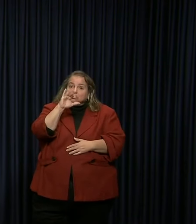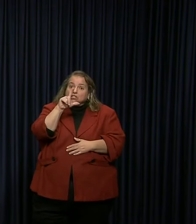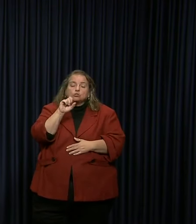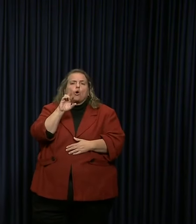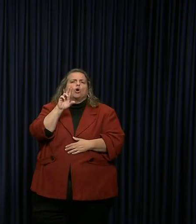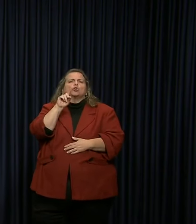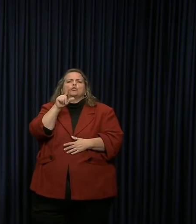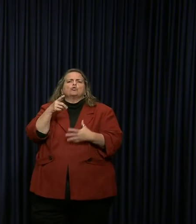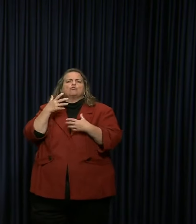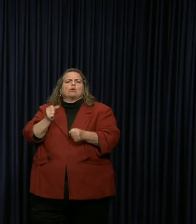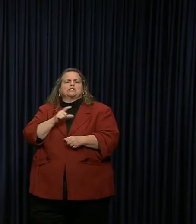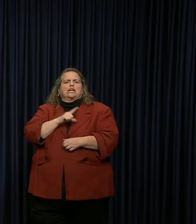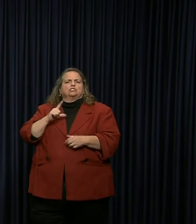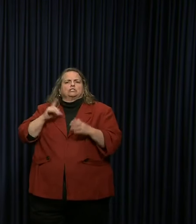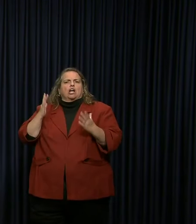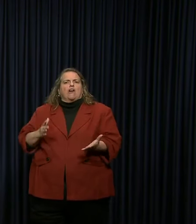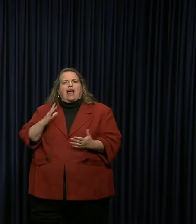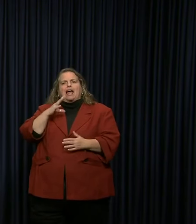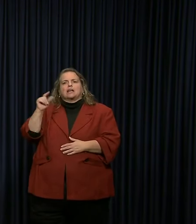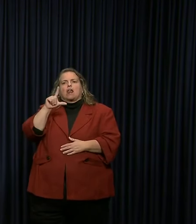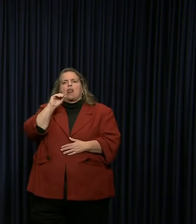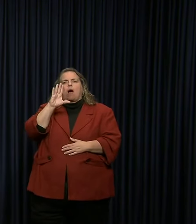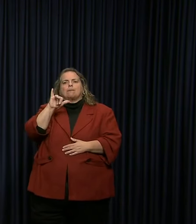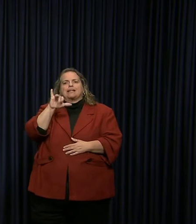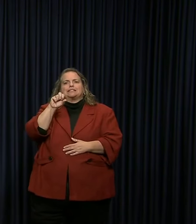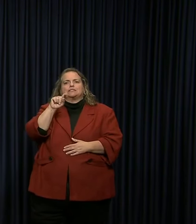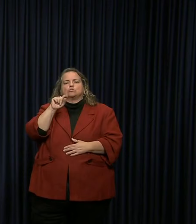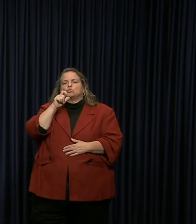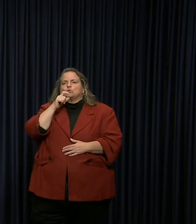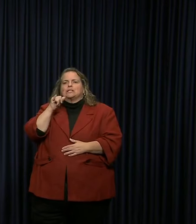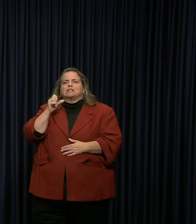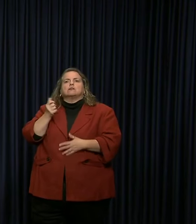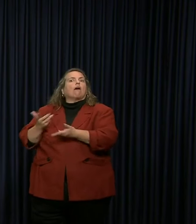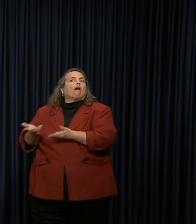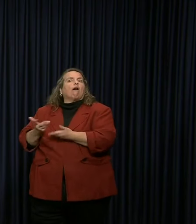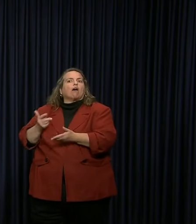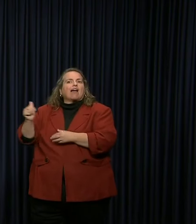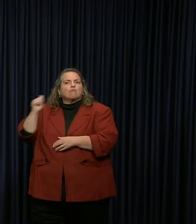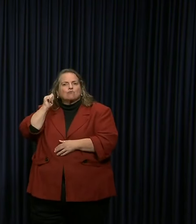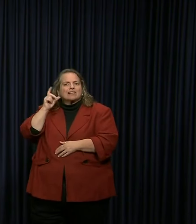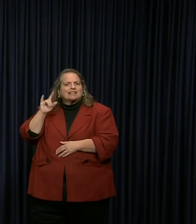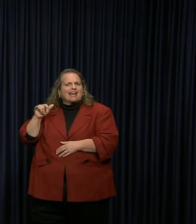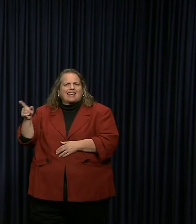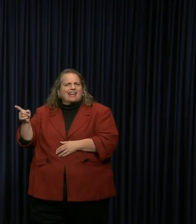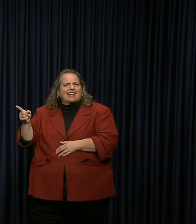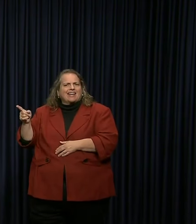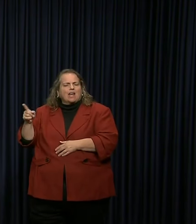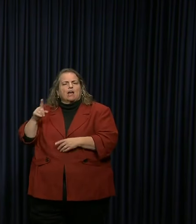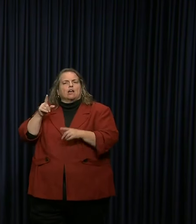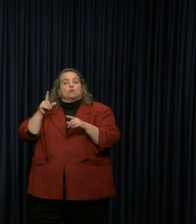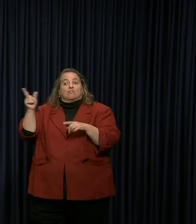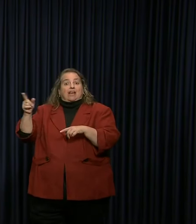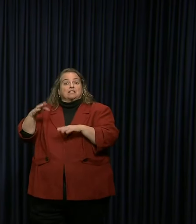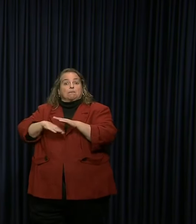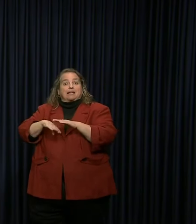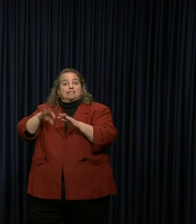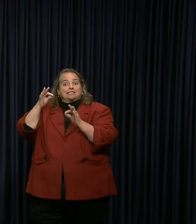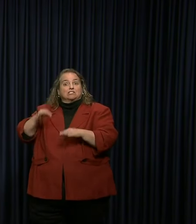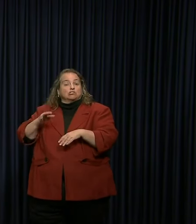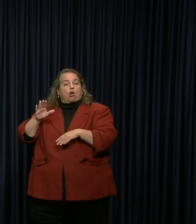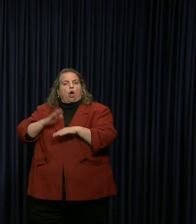trust the legislature and lobbyists that are talking to them each day based on monetary interests that are out there? I don't think that that's a